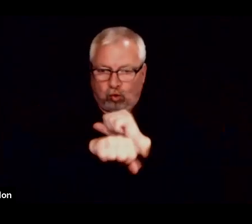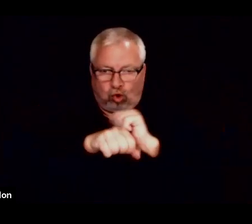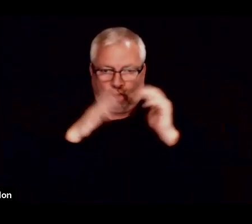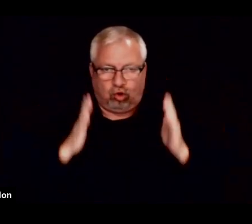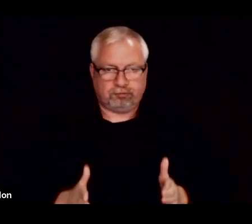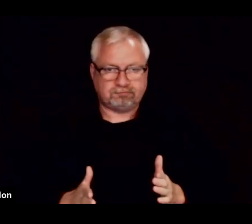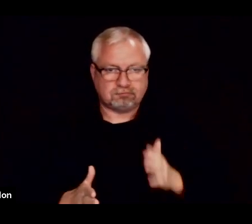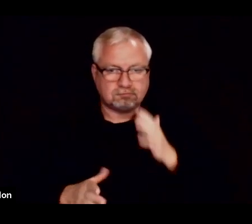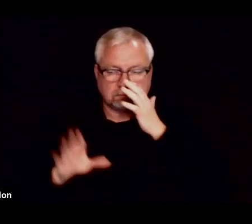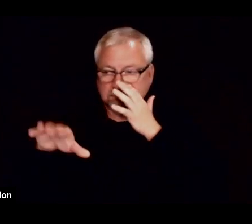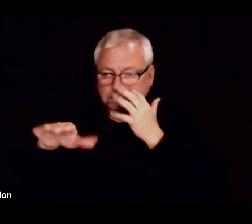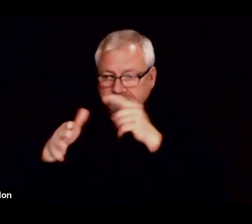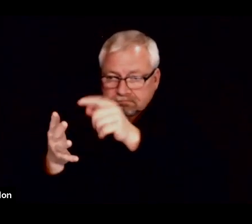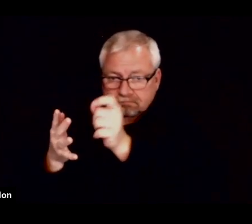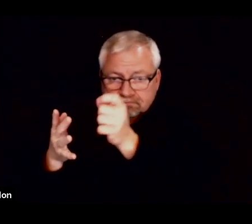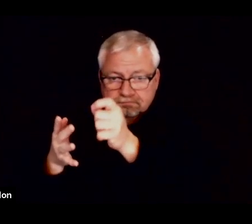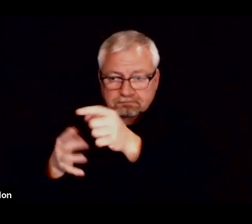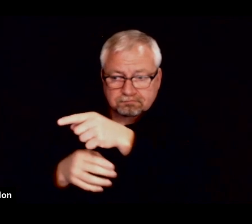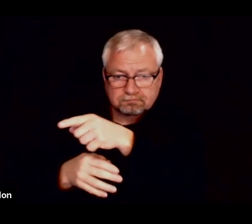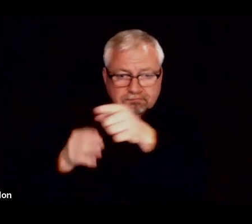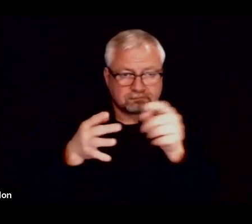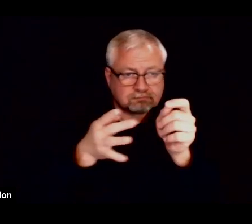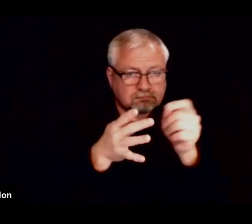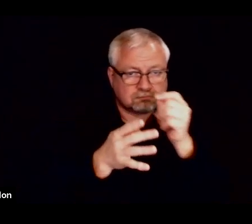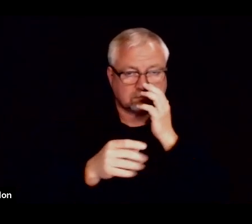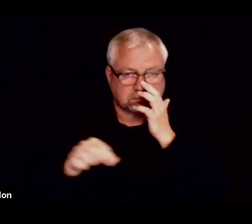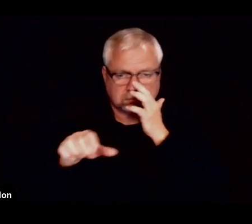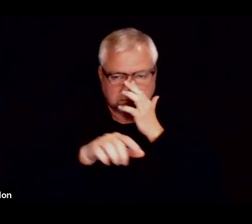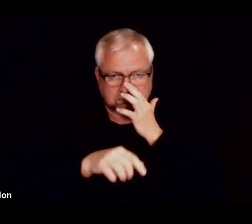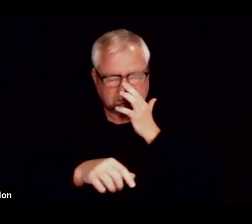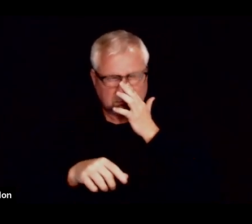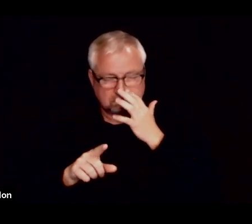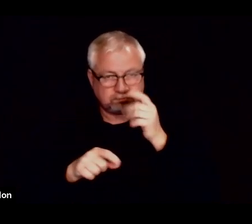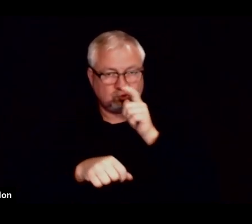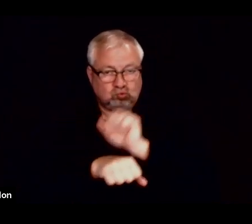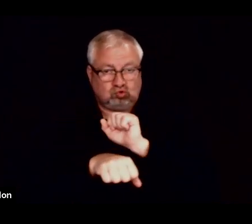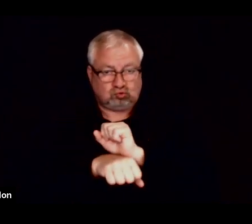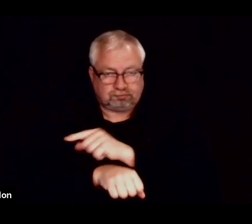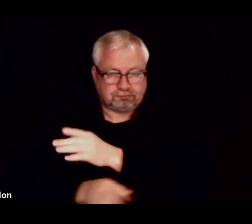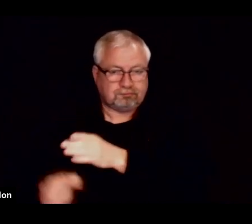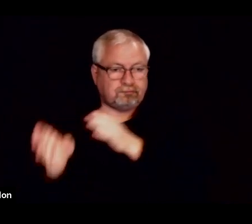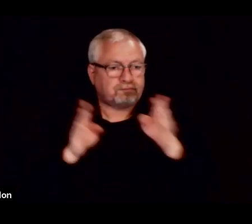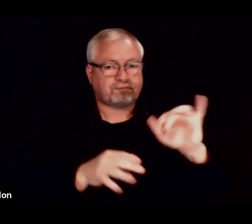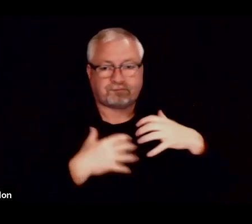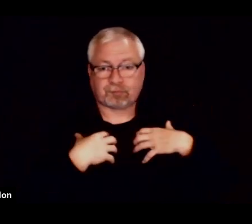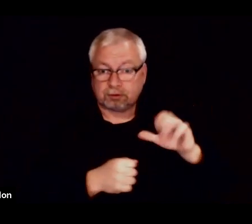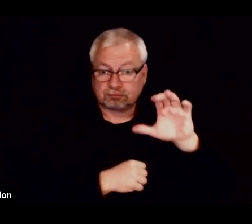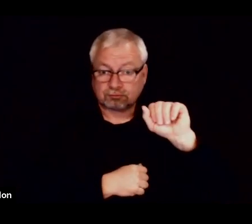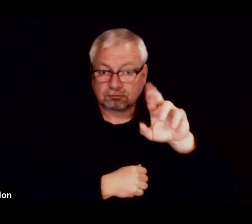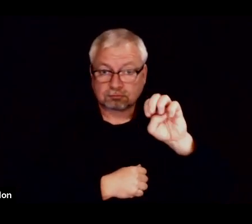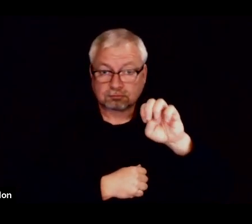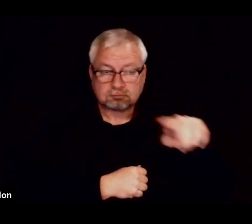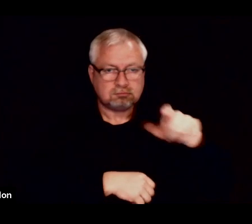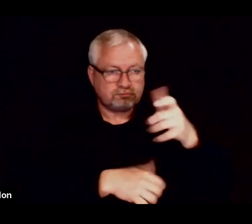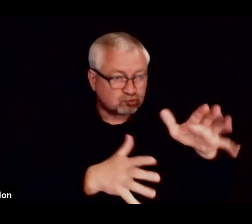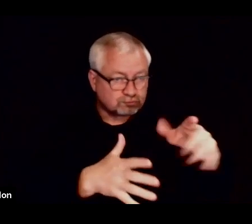at healthcare workers. And then we do have a